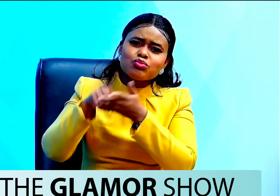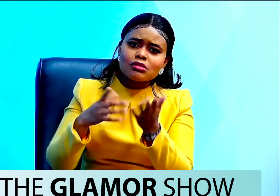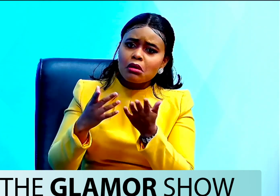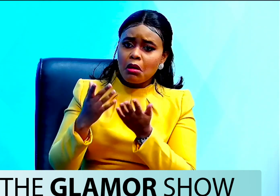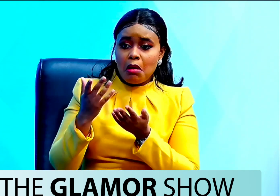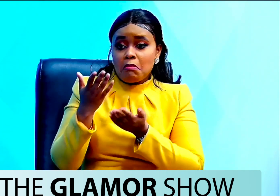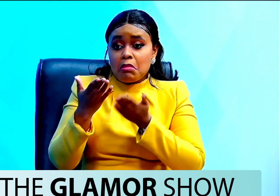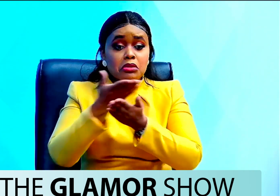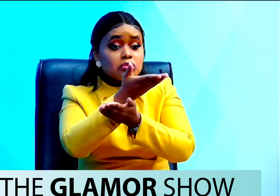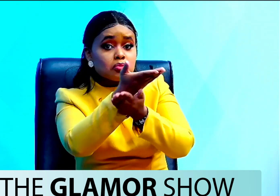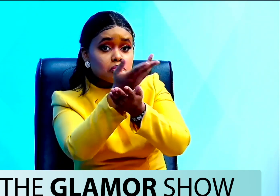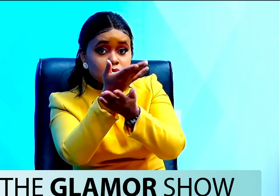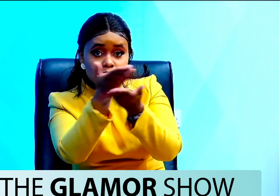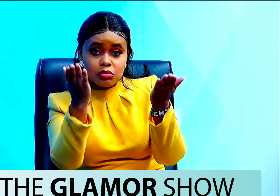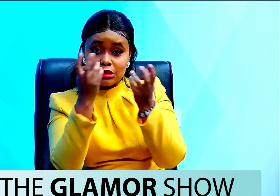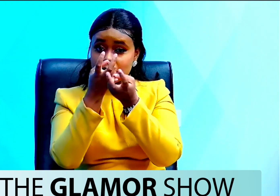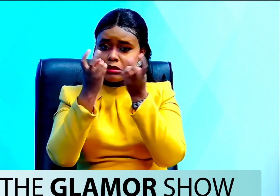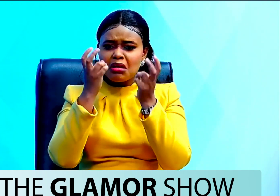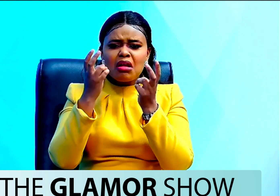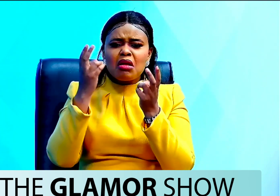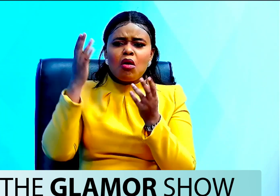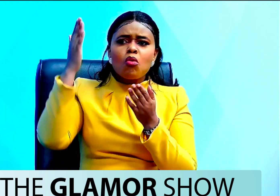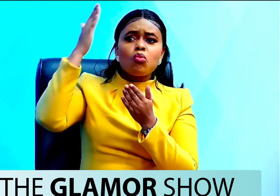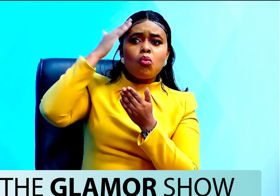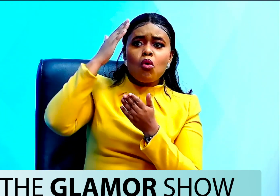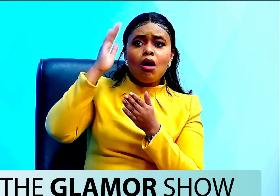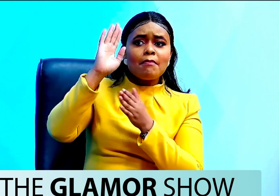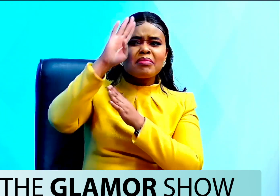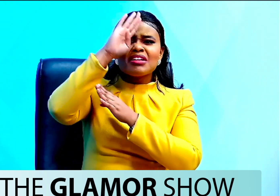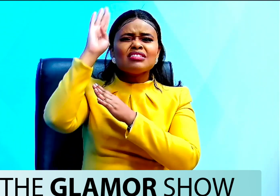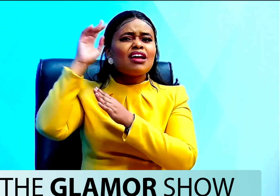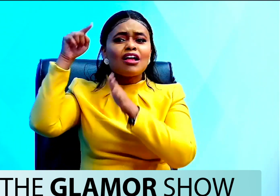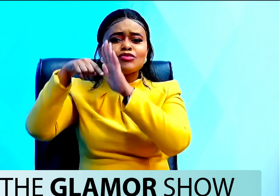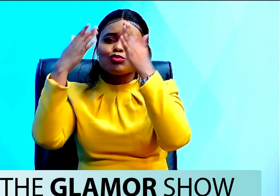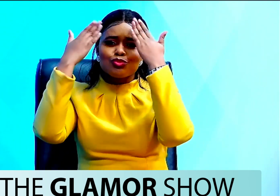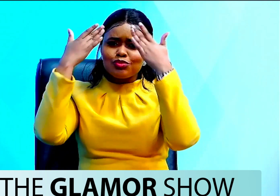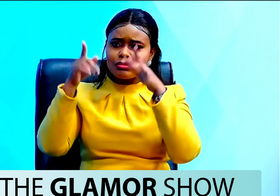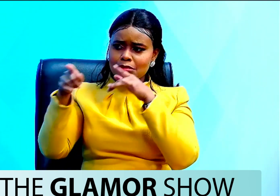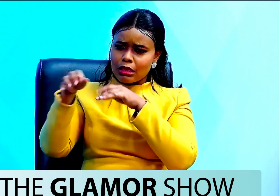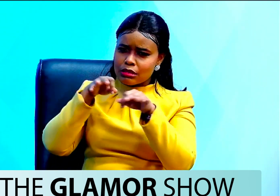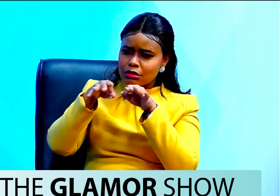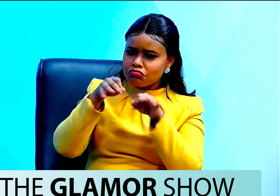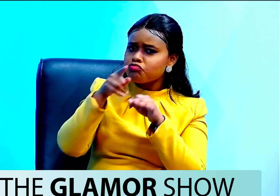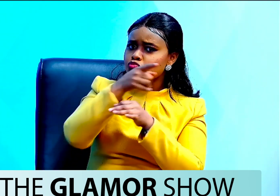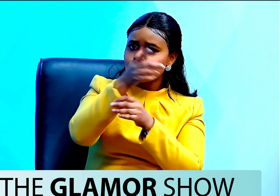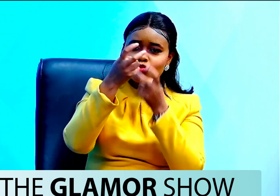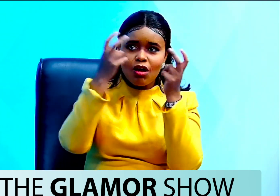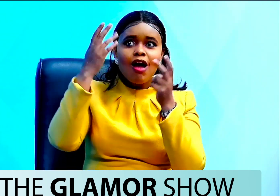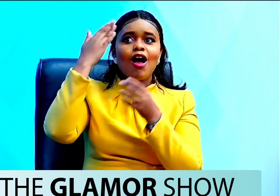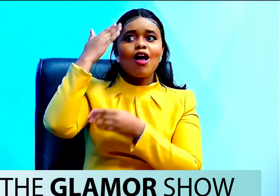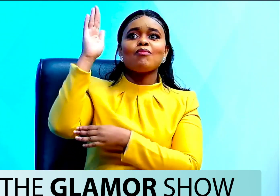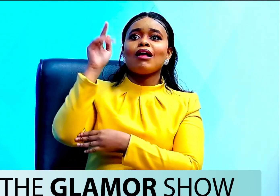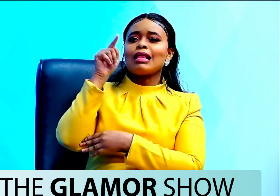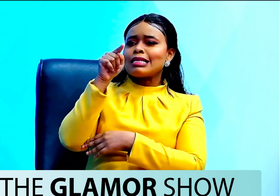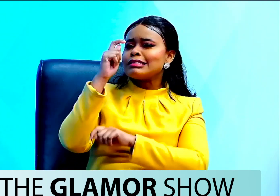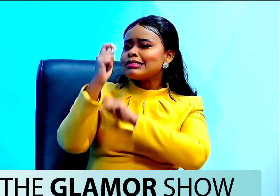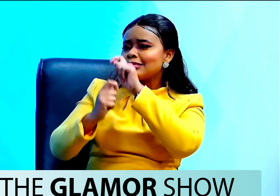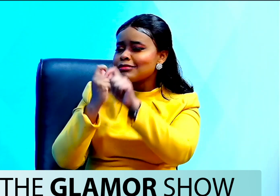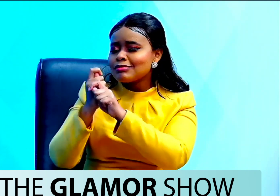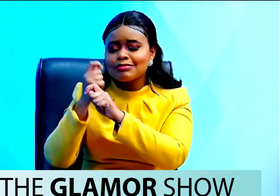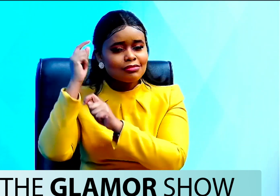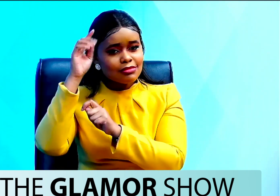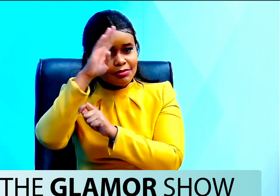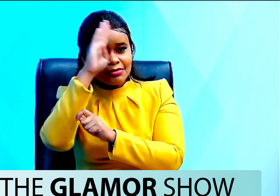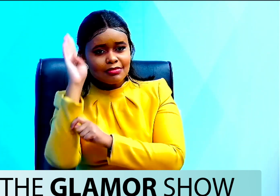to understand a real human hair, a fake human hair? Because maybe I have some of my viewers who might think that they have very